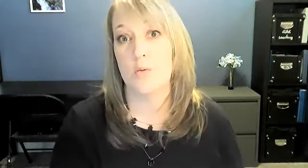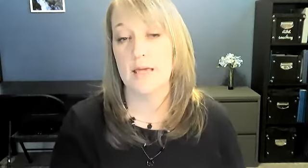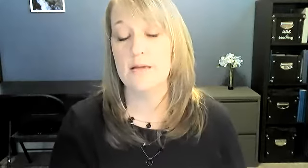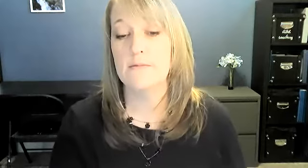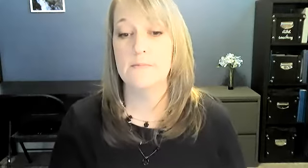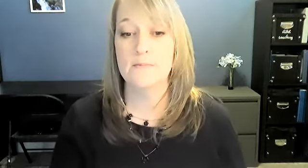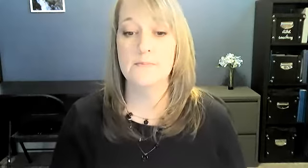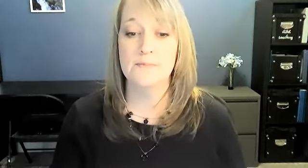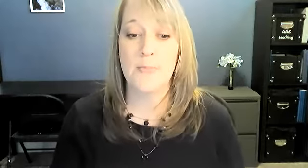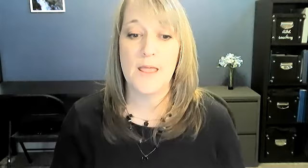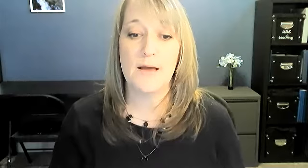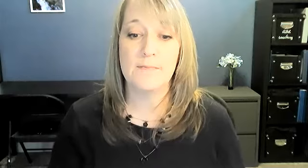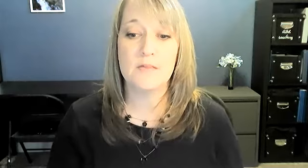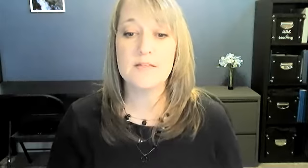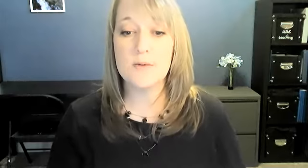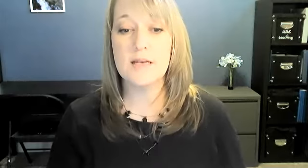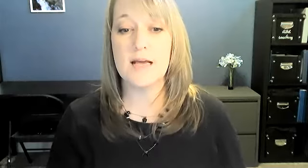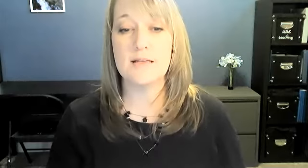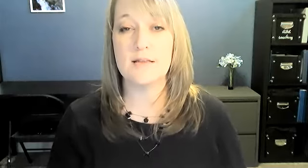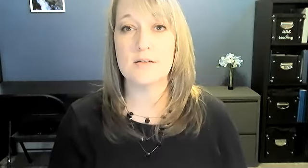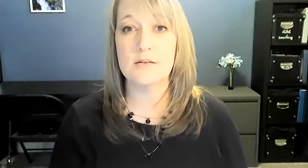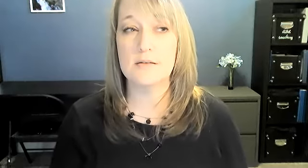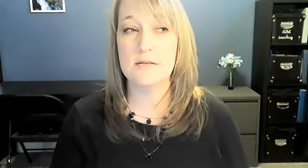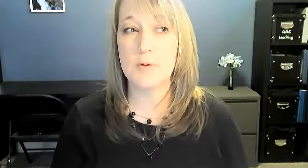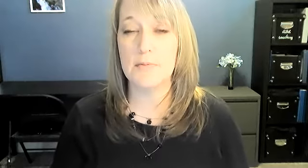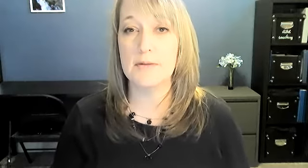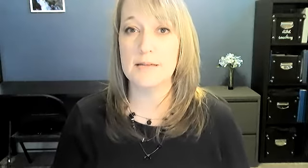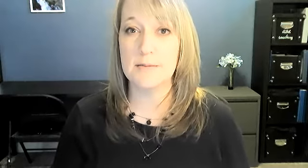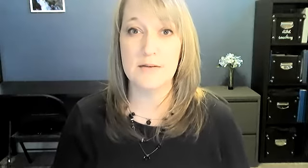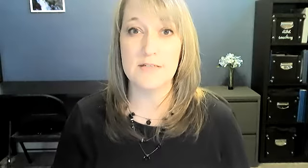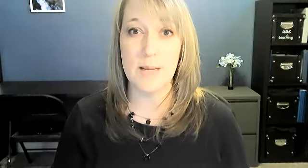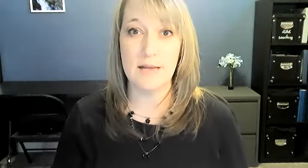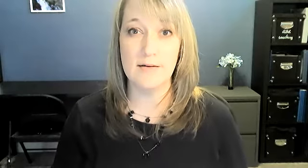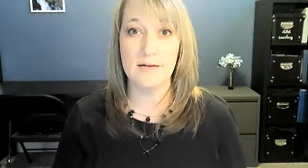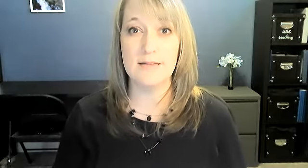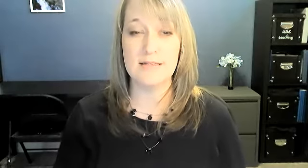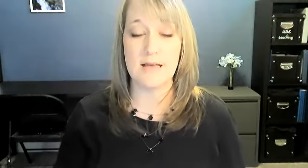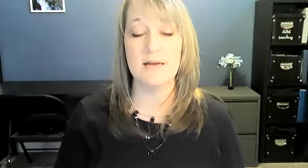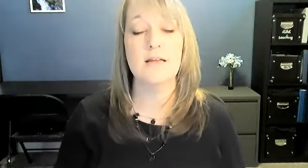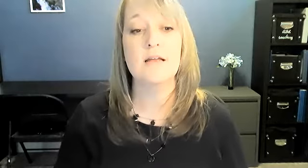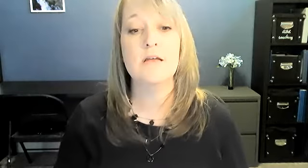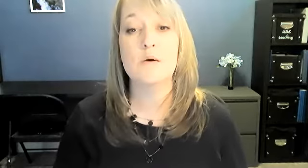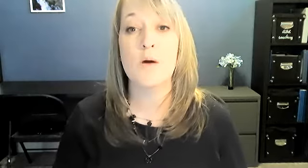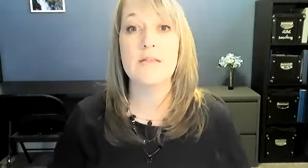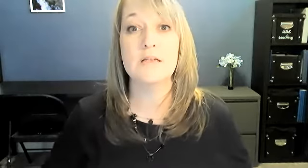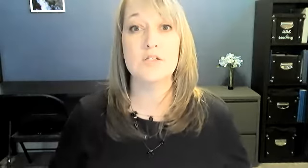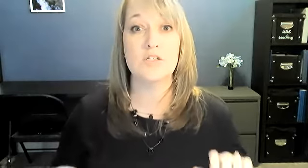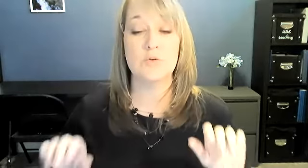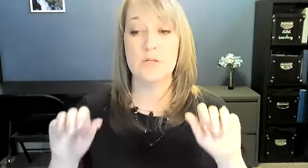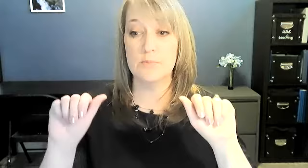Outgoing. This one, there's probably a little bit of debate on this sign. The one that is shown in your book